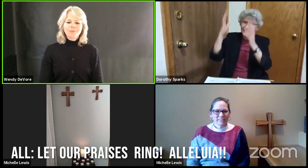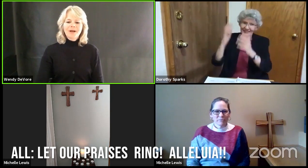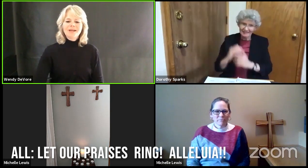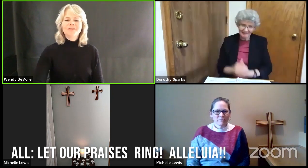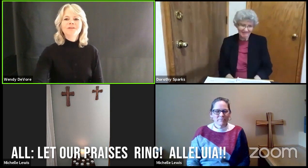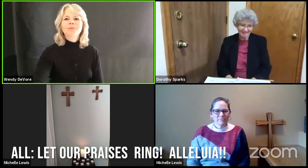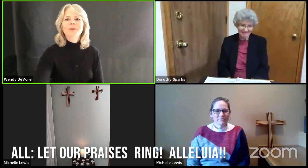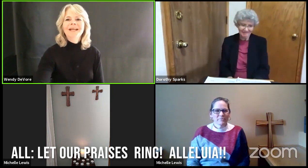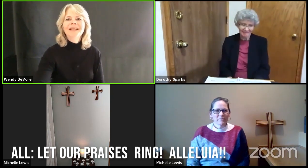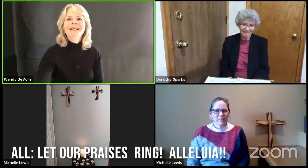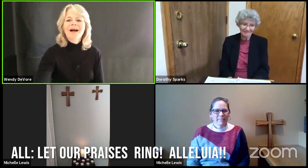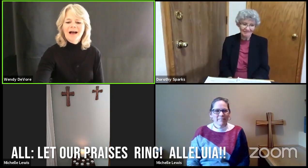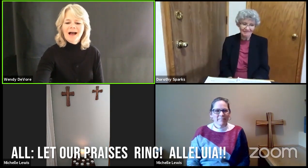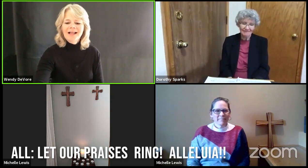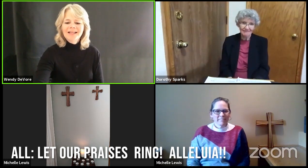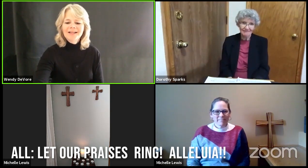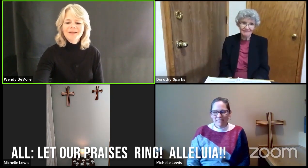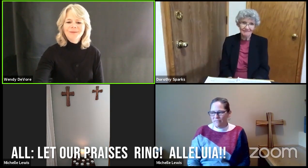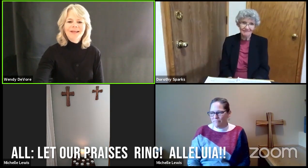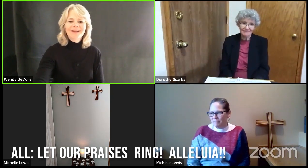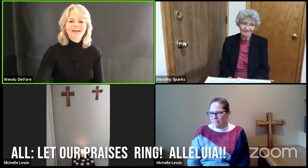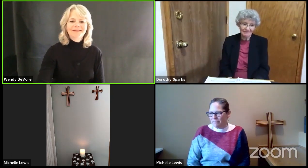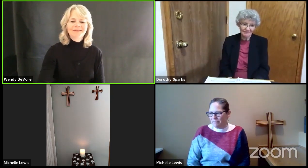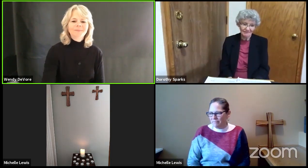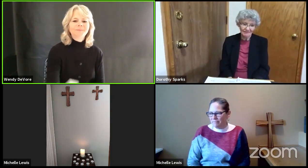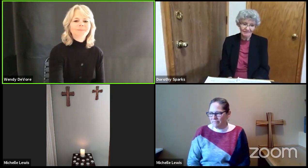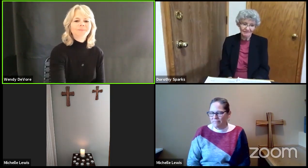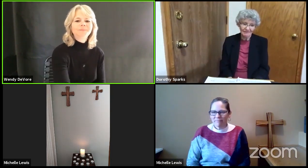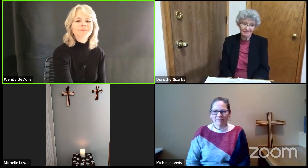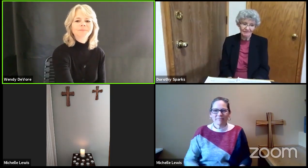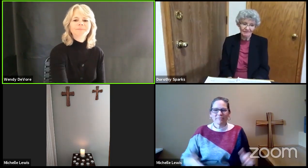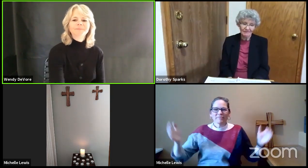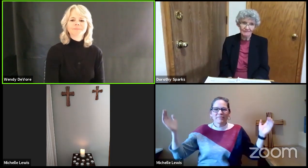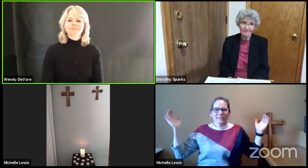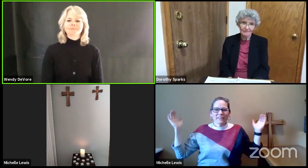Let our praises ring. Alleluia.